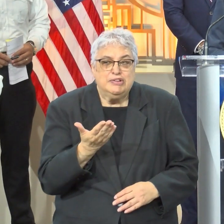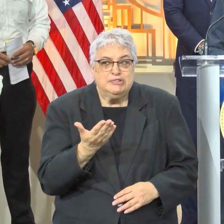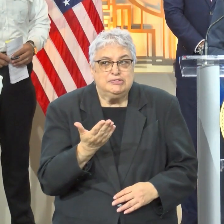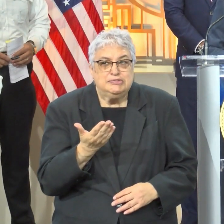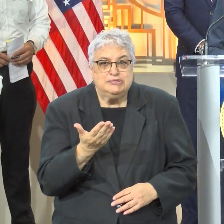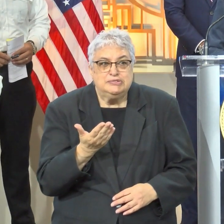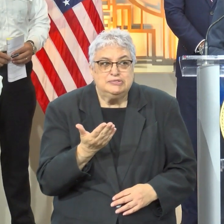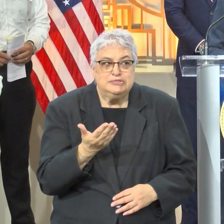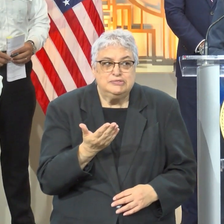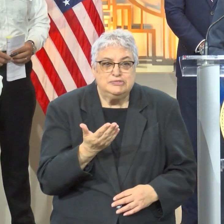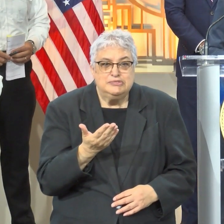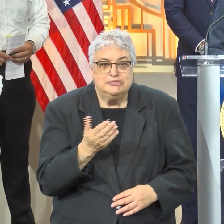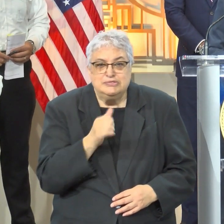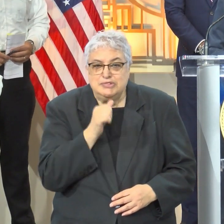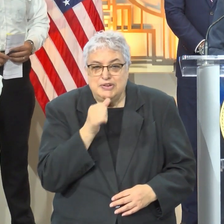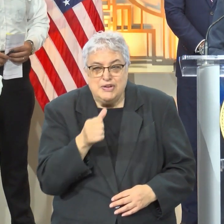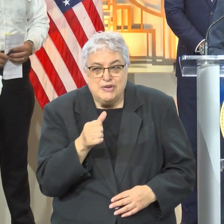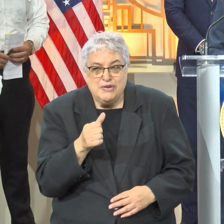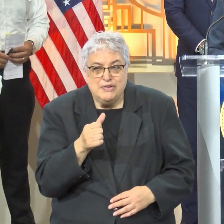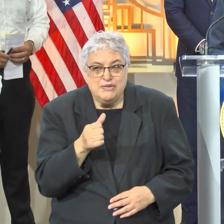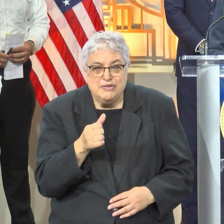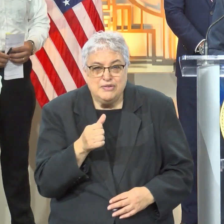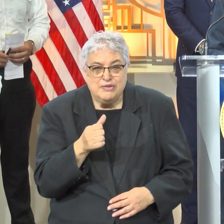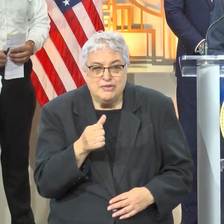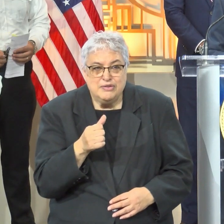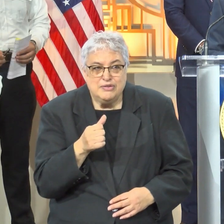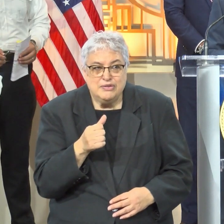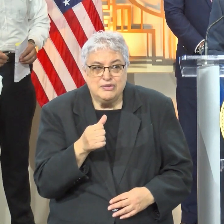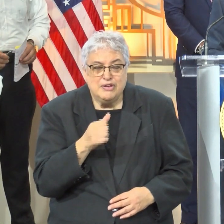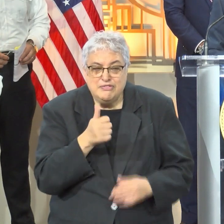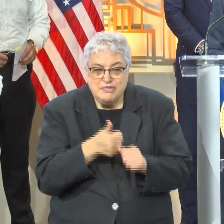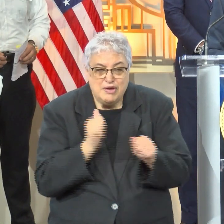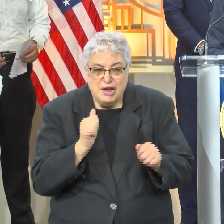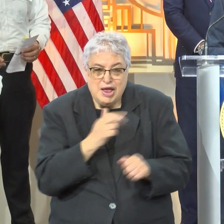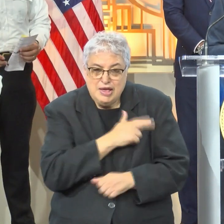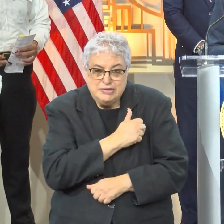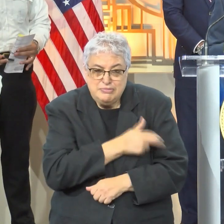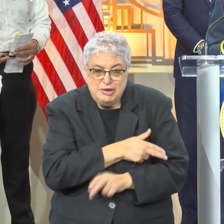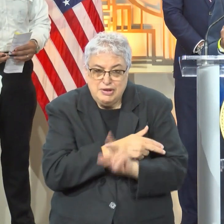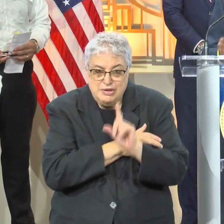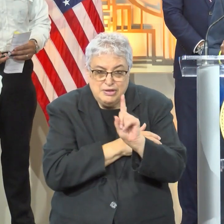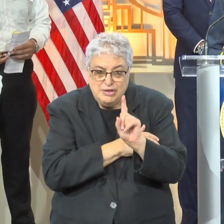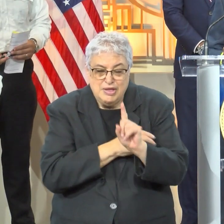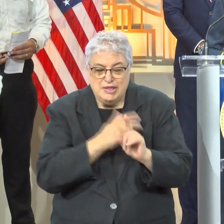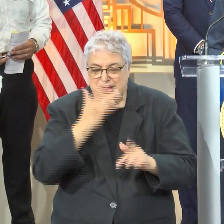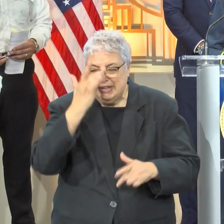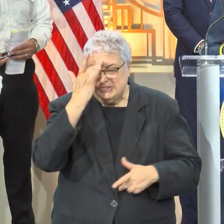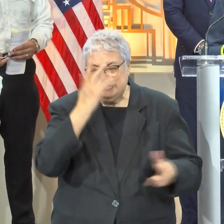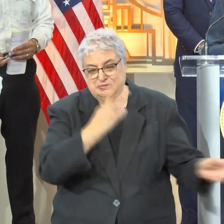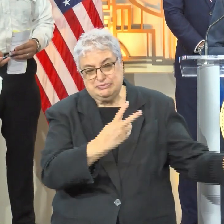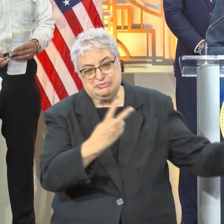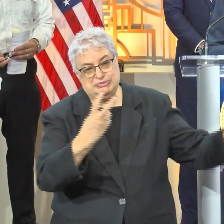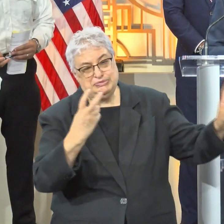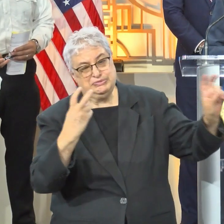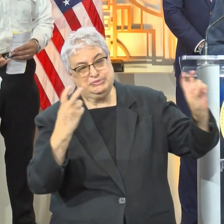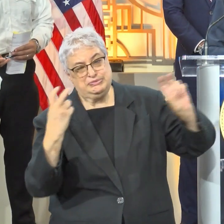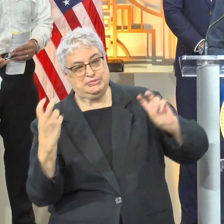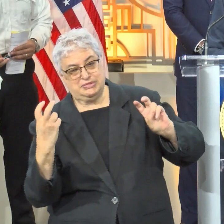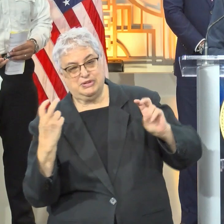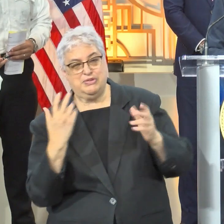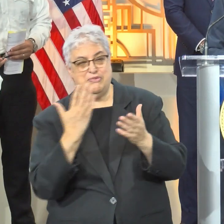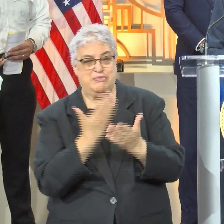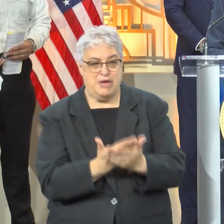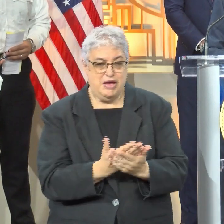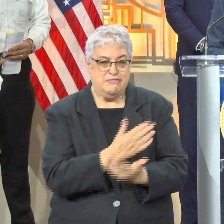okay, please don't hesitate to go to the hospital. Don't get so sick that by the time you